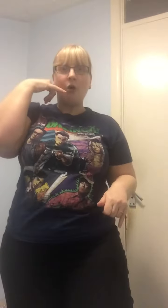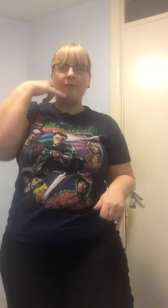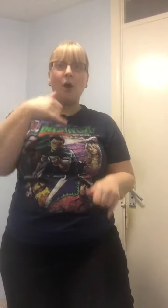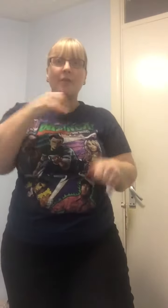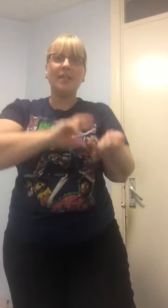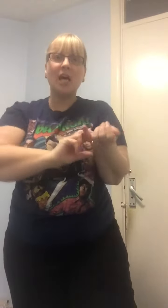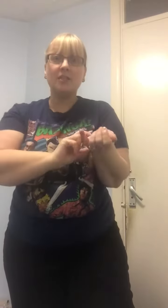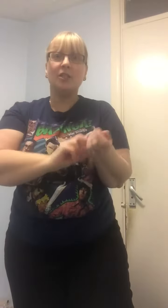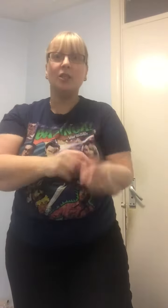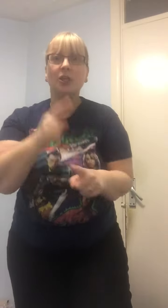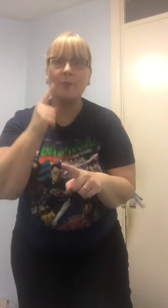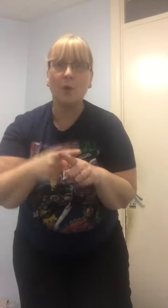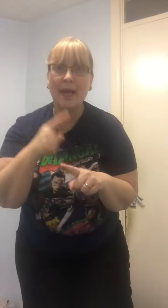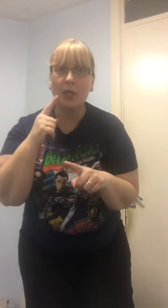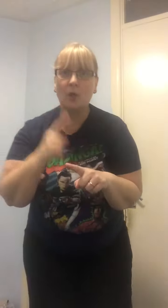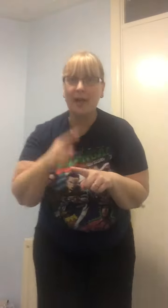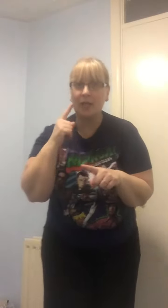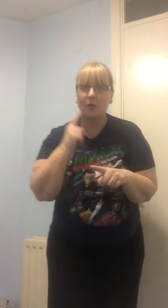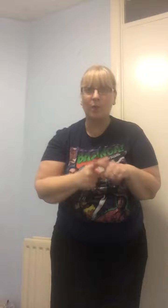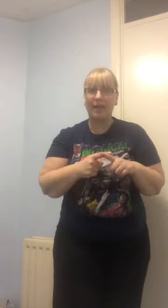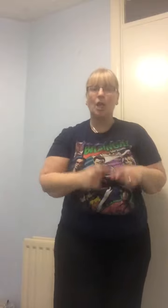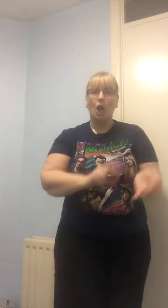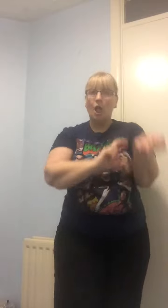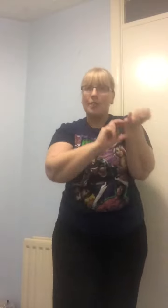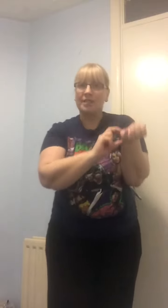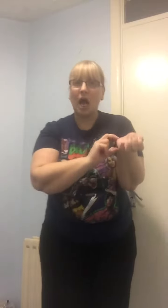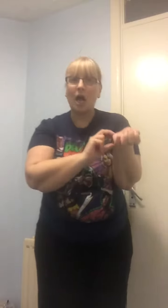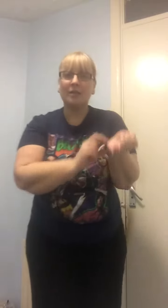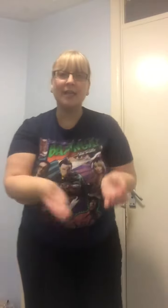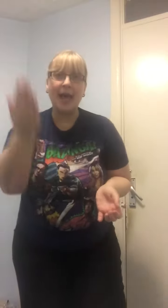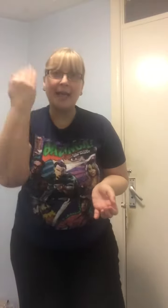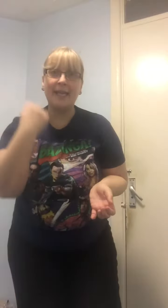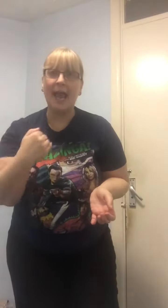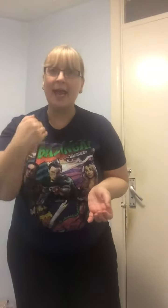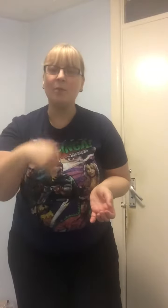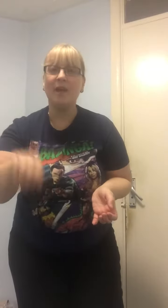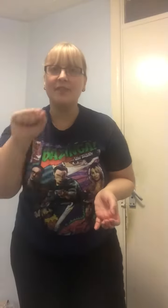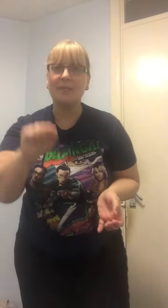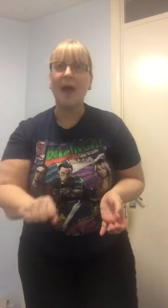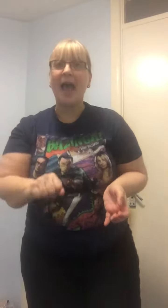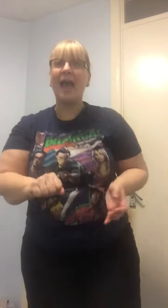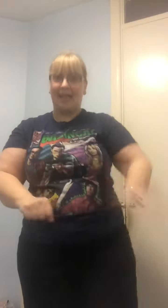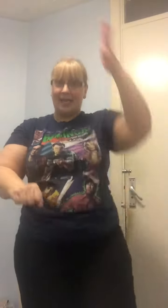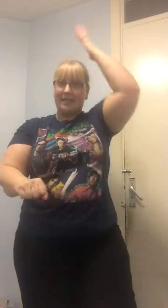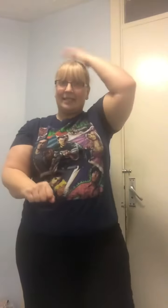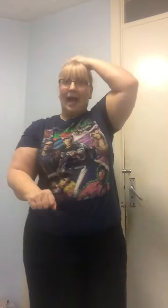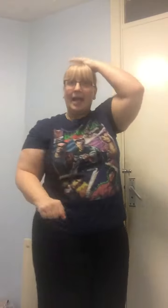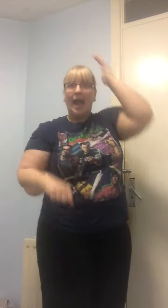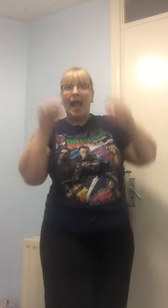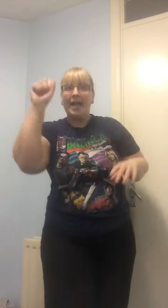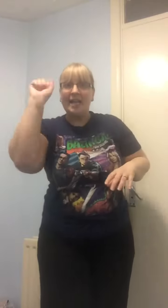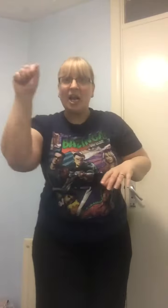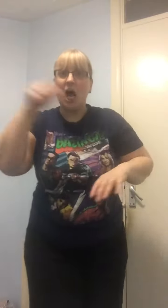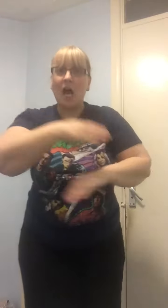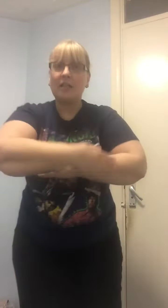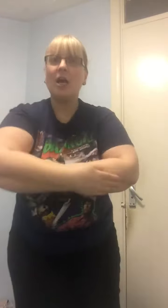for the doctor to come quick, quick, quick. The doctor came with his bag and his hat and he knocked on